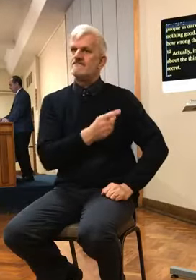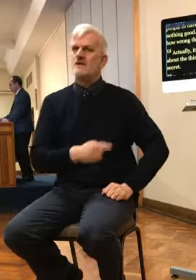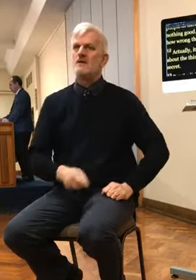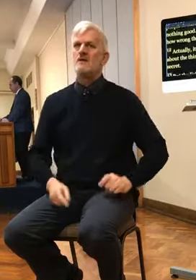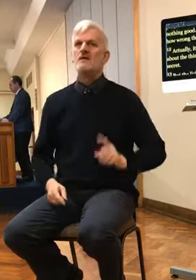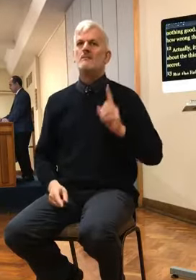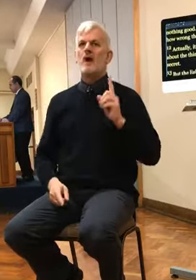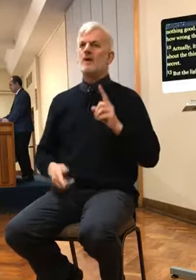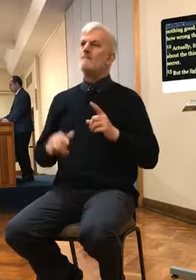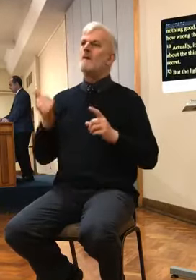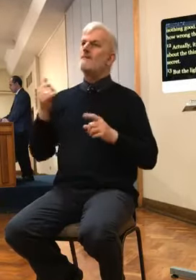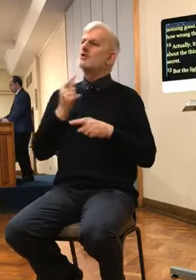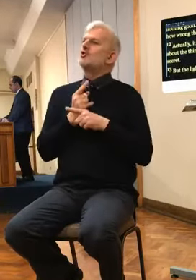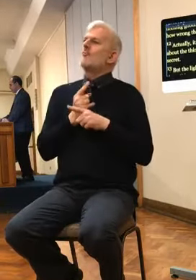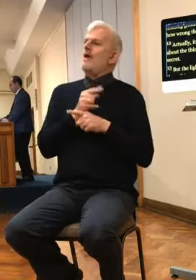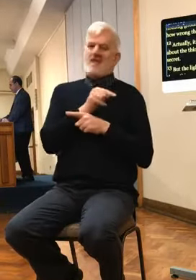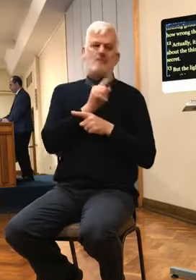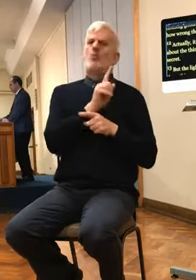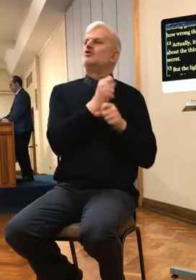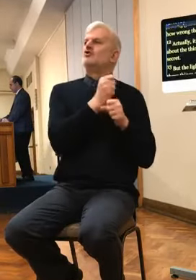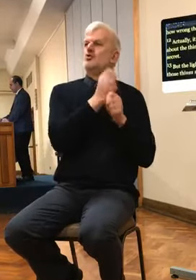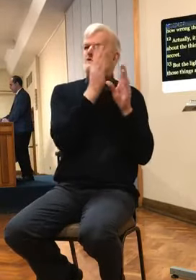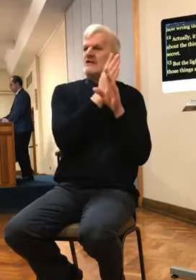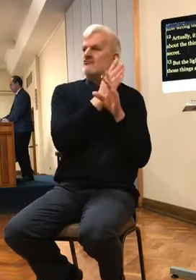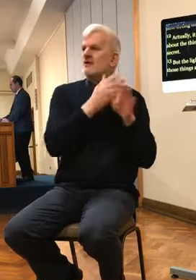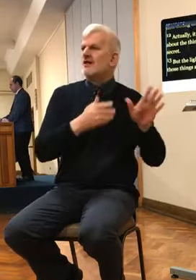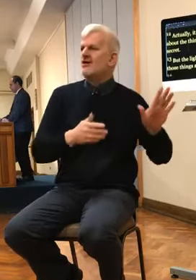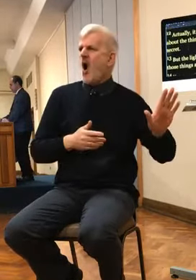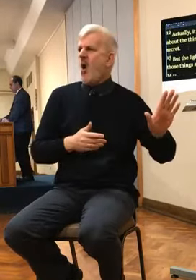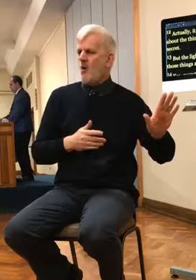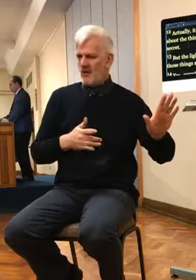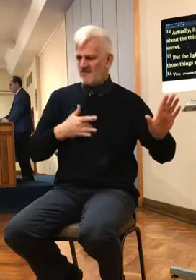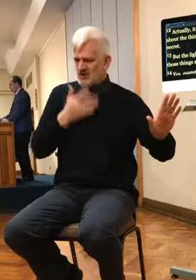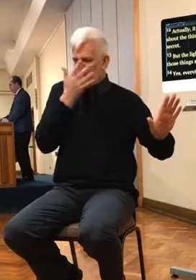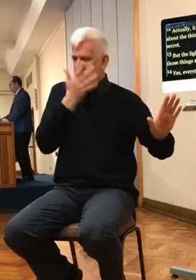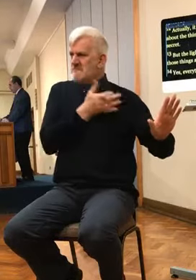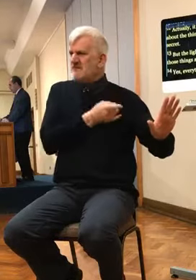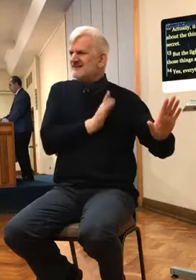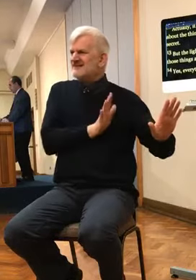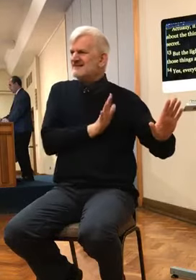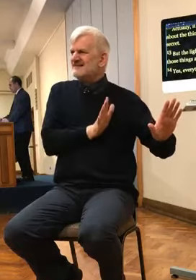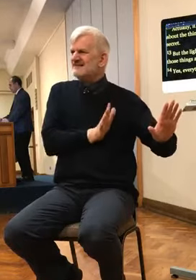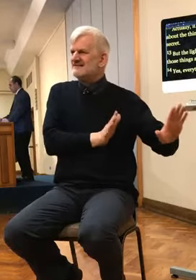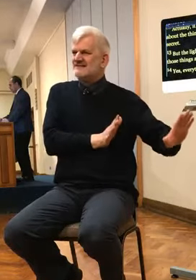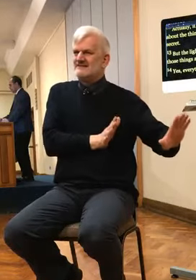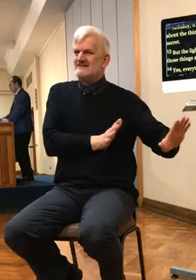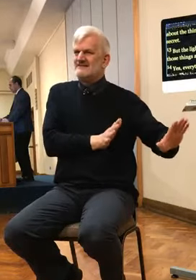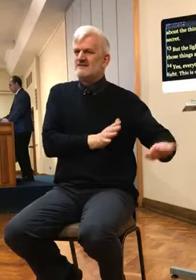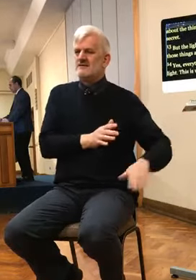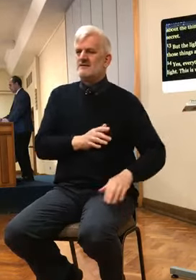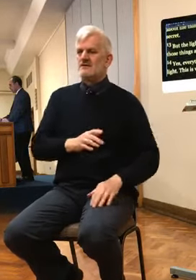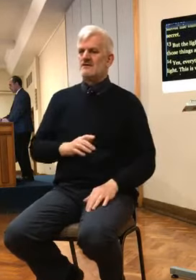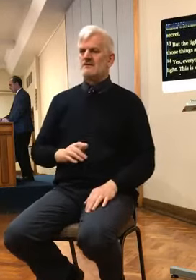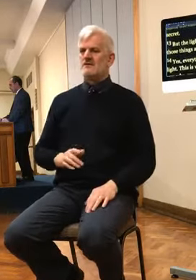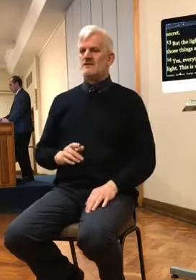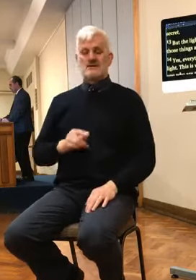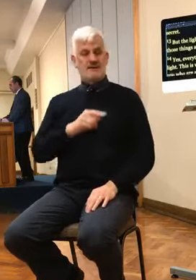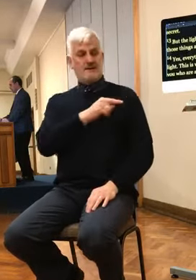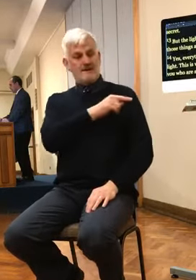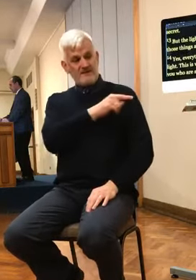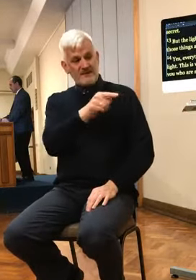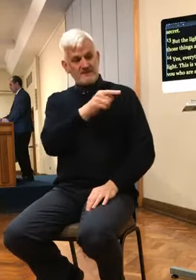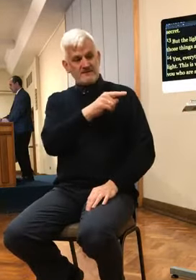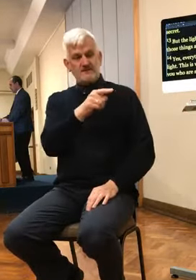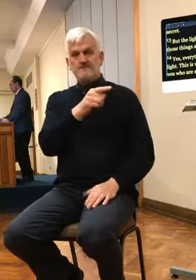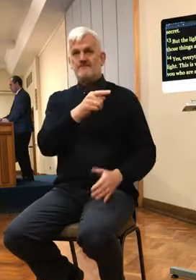those things which are done of them in secret. But all things that are reproved are made